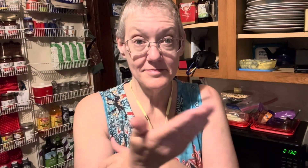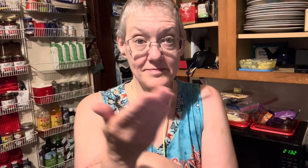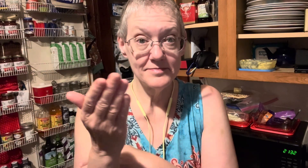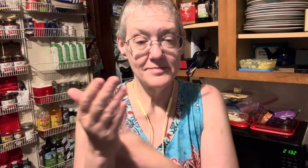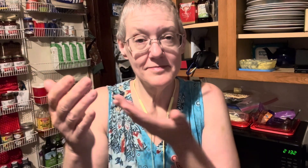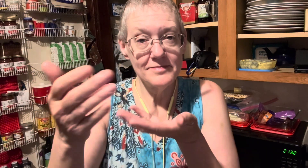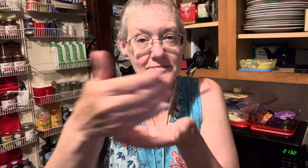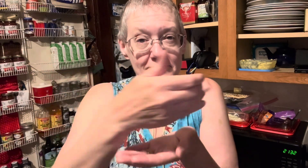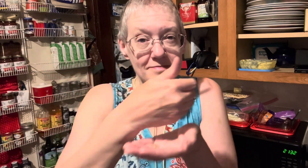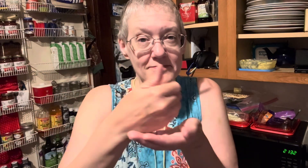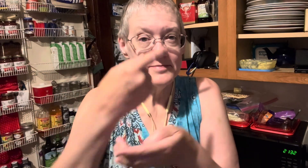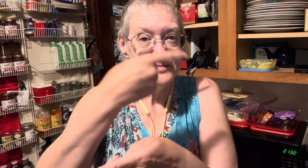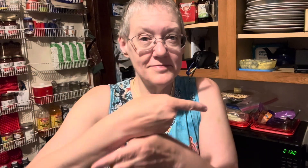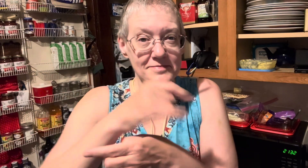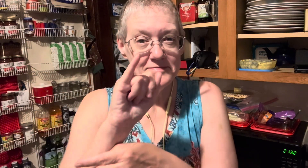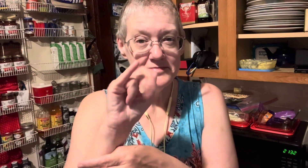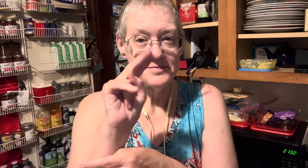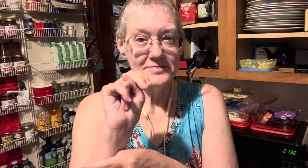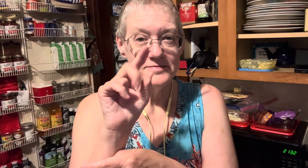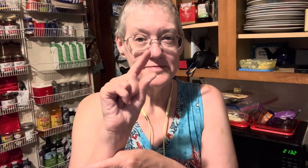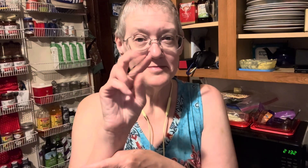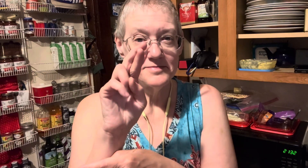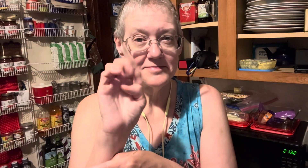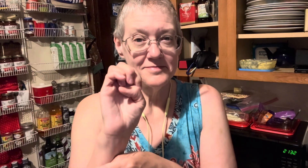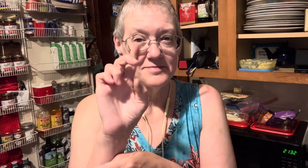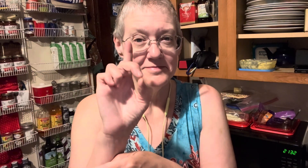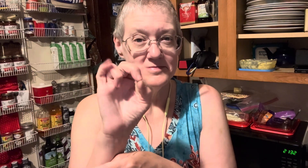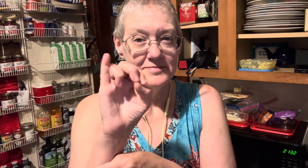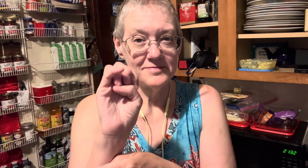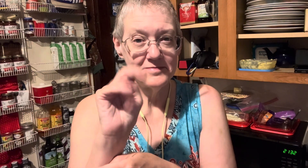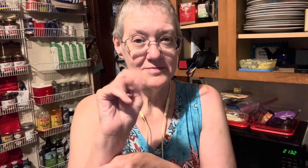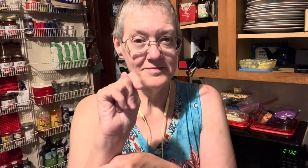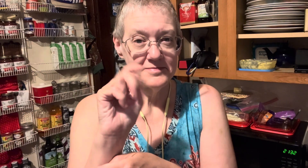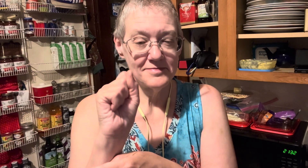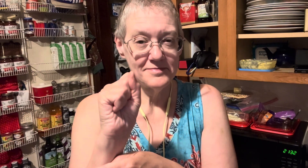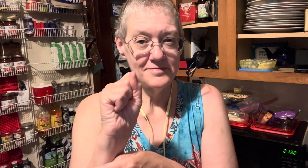Then every morning I gather the day's ingredients.